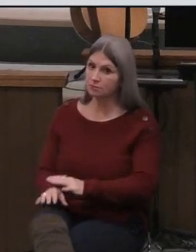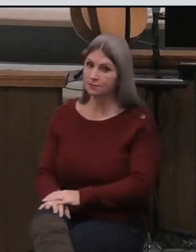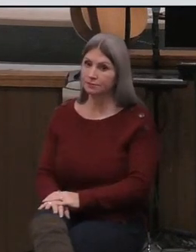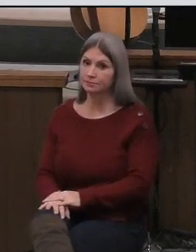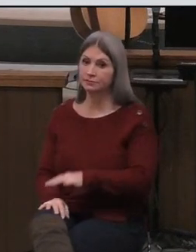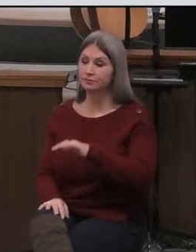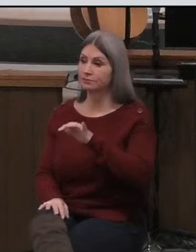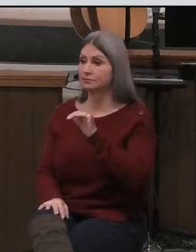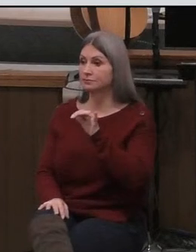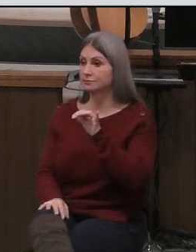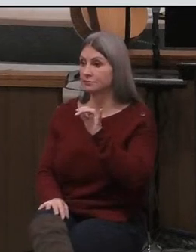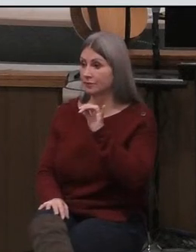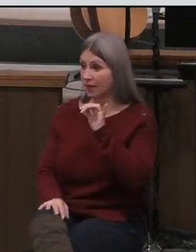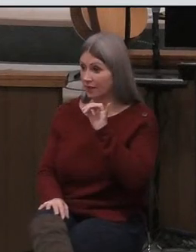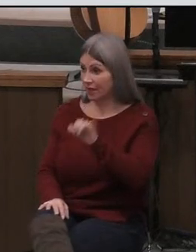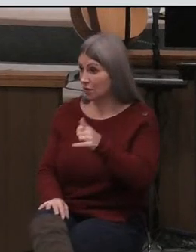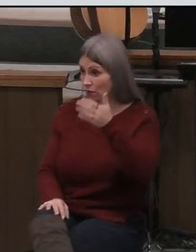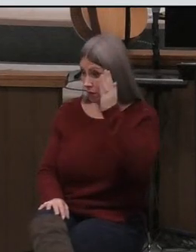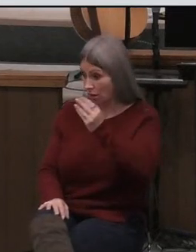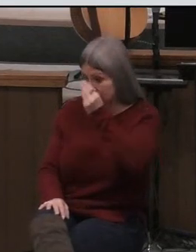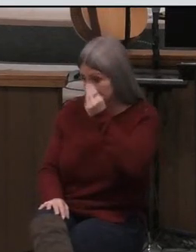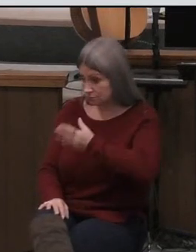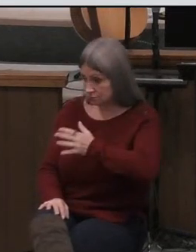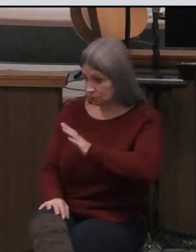That was what God called him to do.